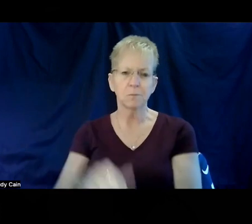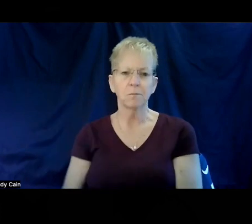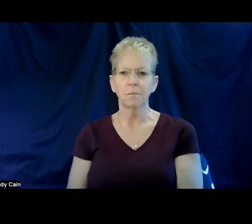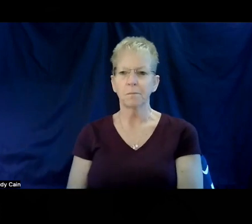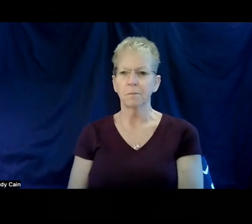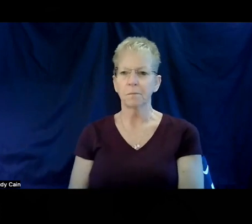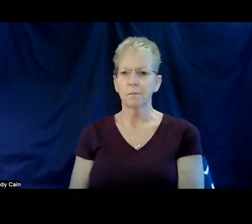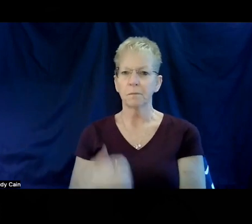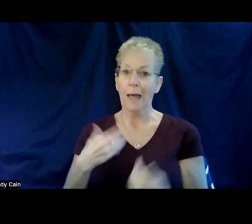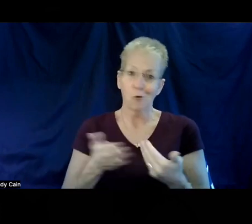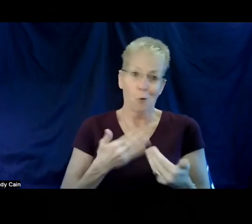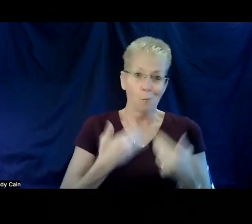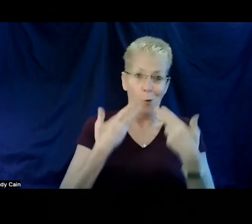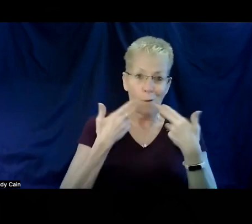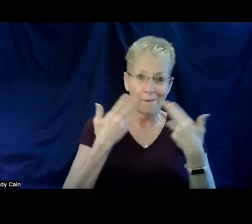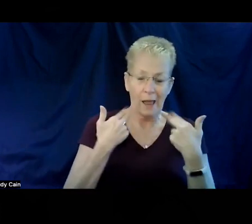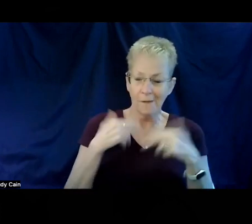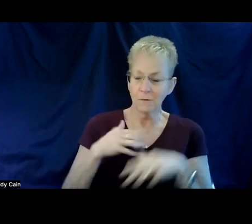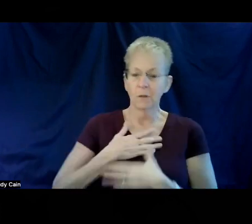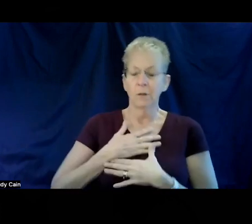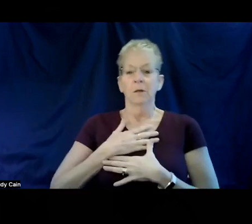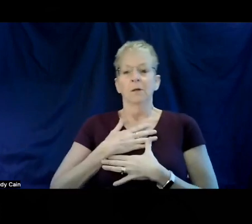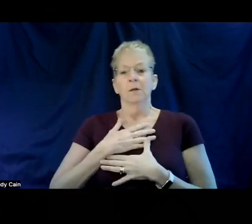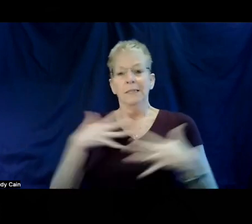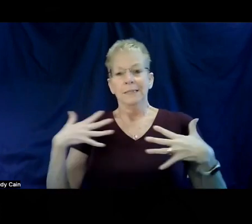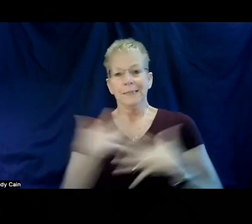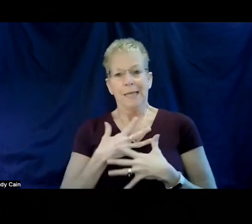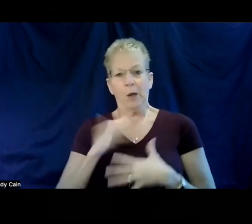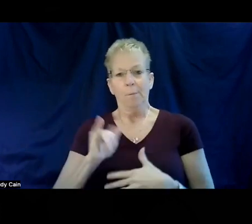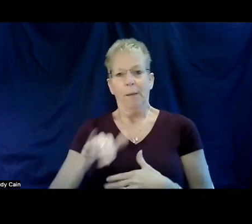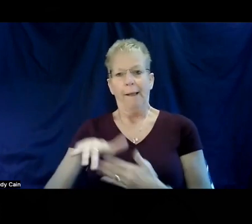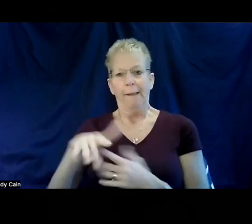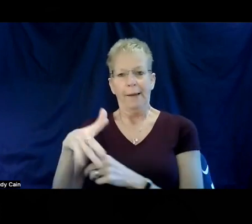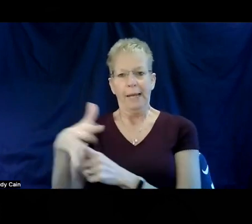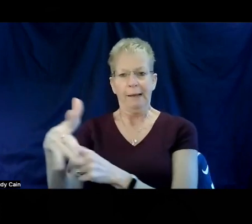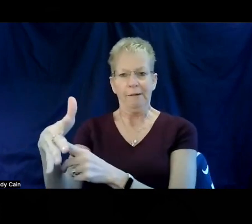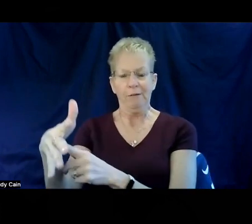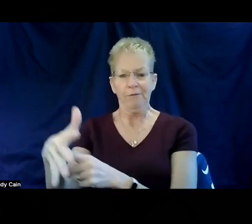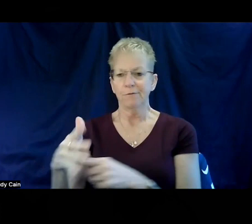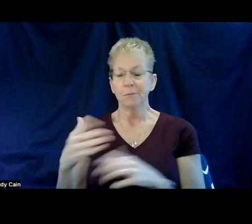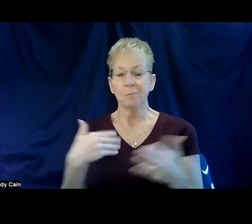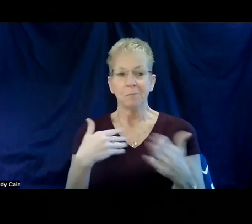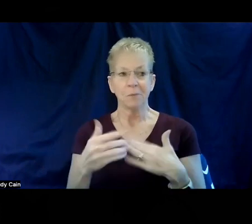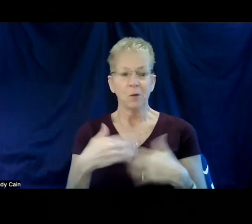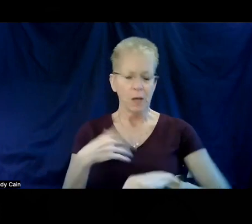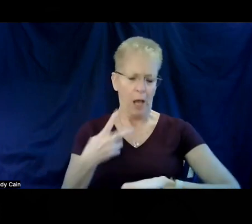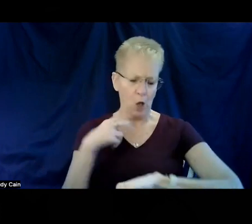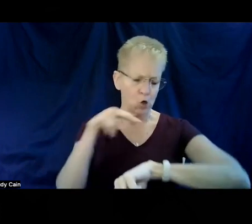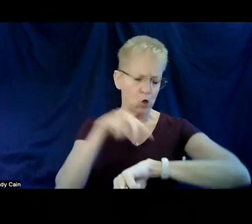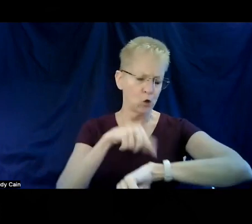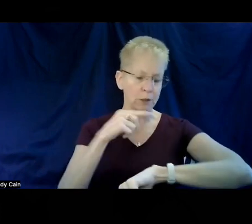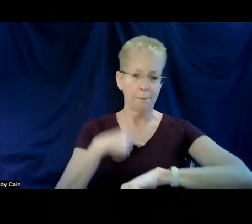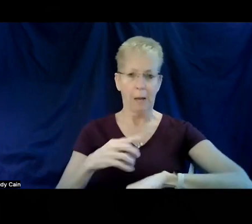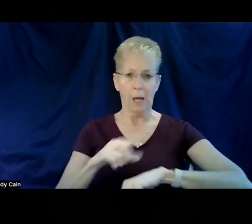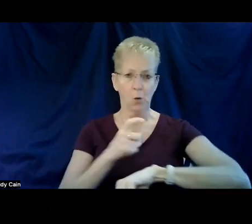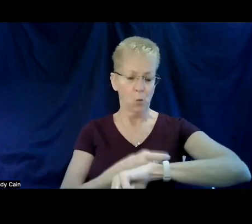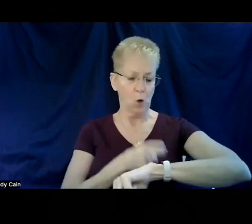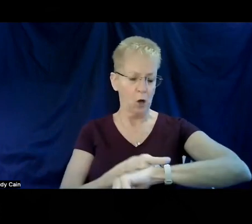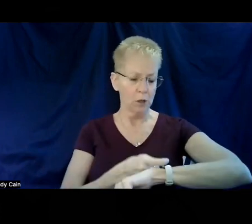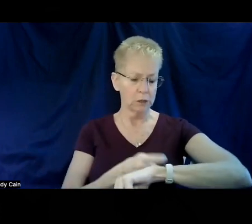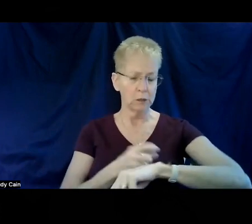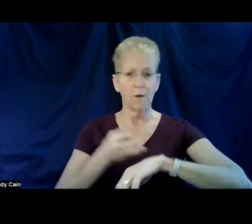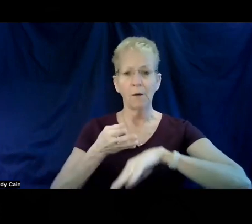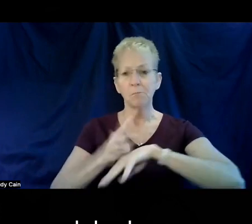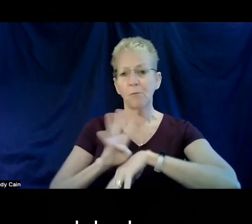almost laughed, spooked by a dead leaf. I checked the luminous dial on my watch, a little past 4 in the